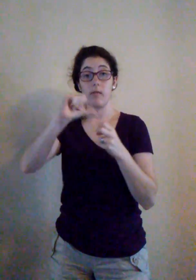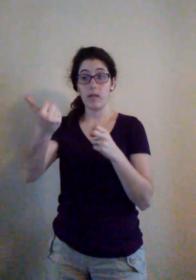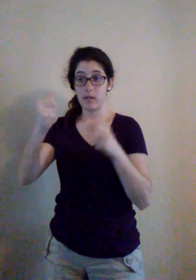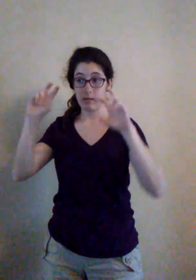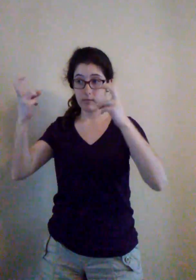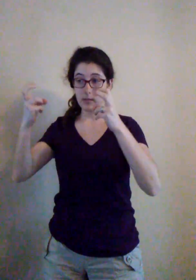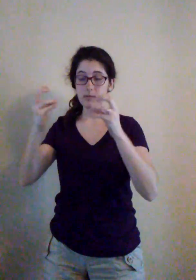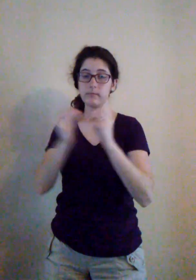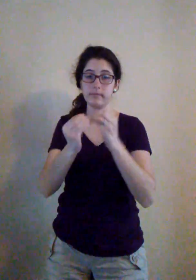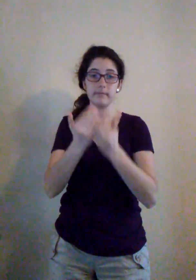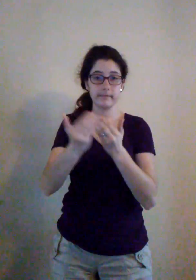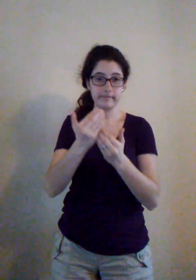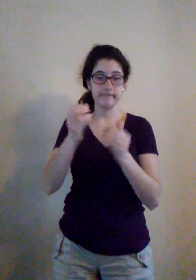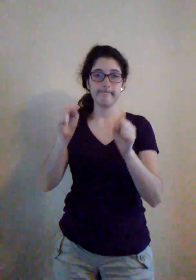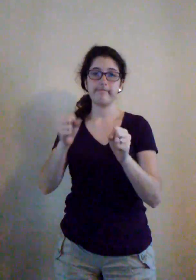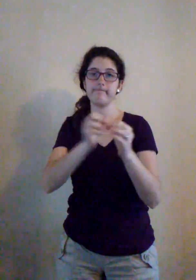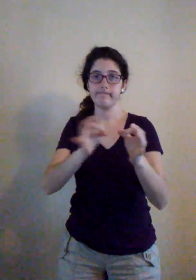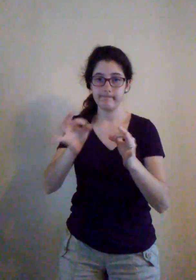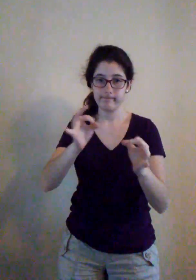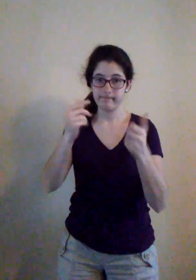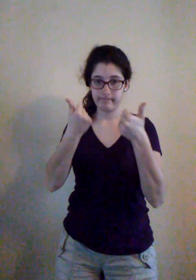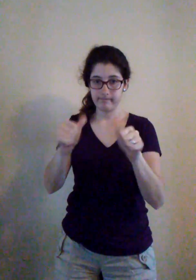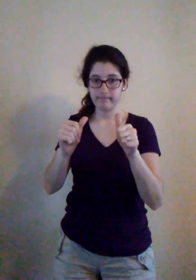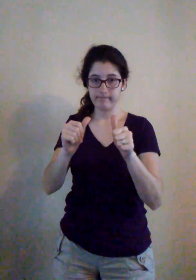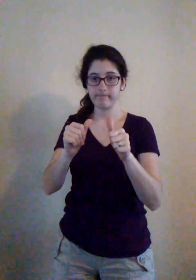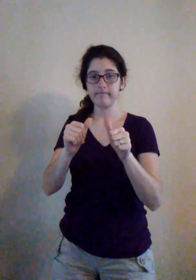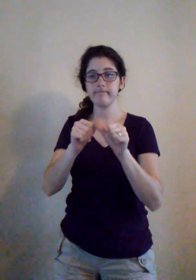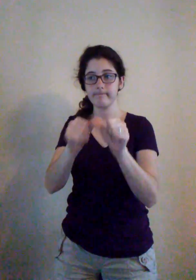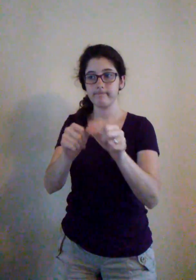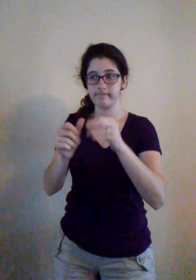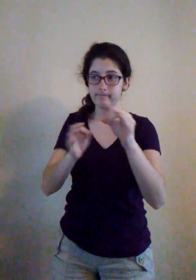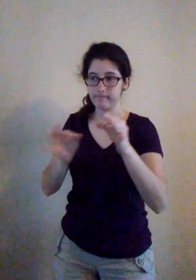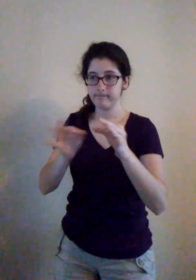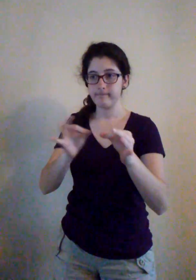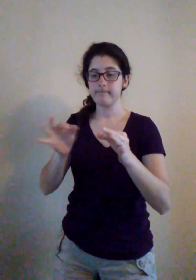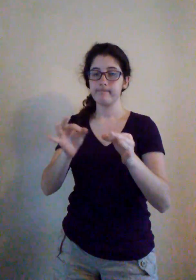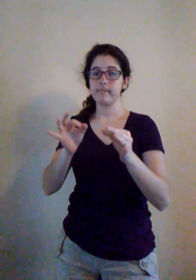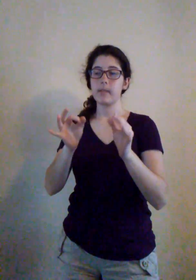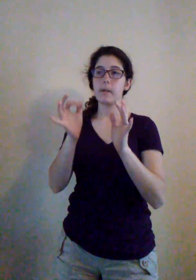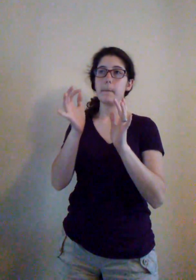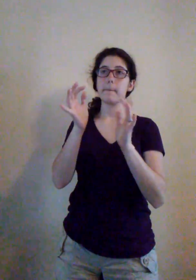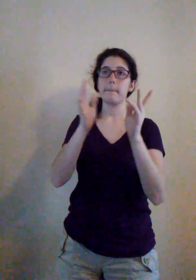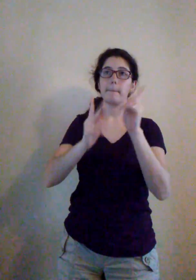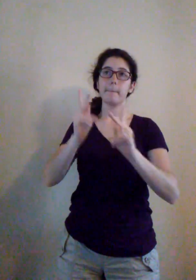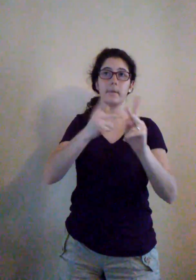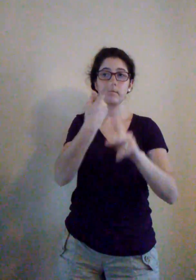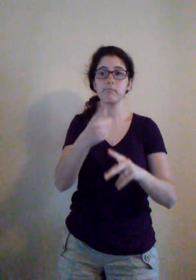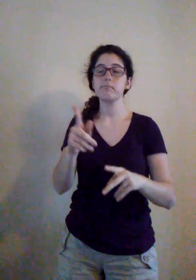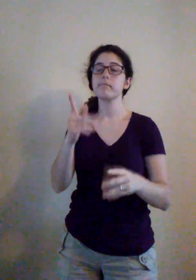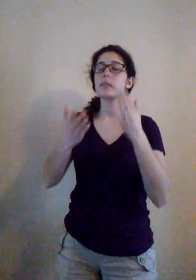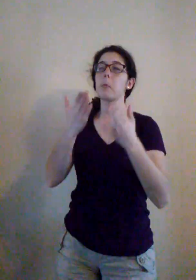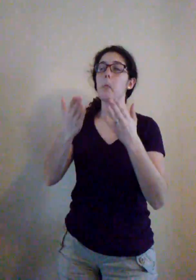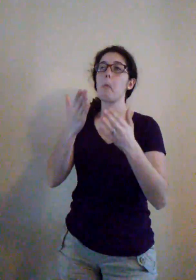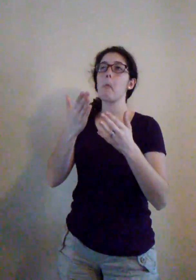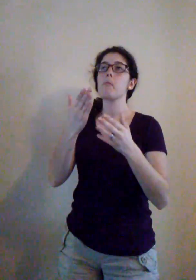explain as best you can in the time you've got what you mean, then the people who are biblically literate there will say, oh, is that what Christians believe? Well, that's